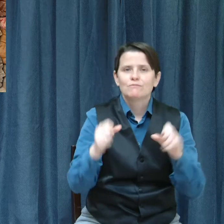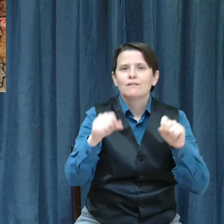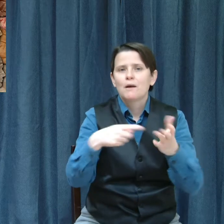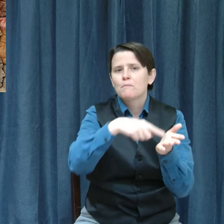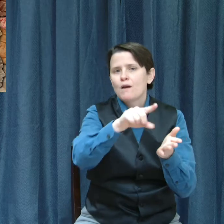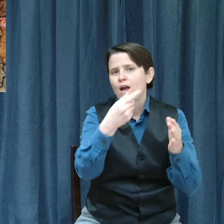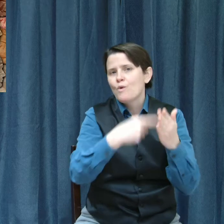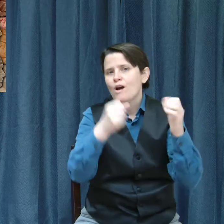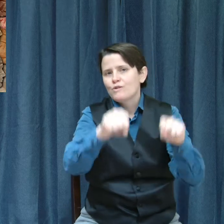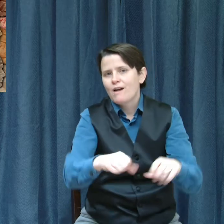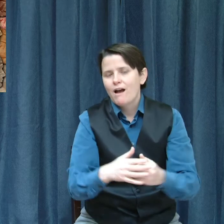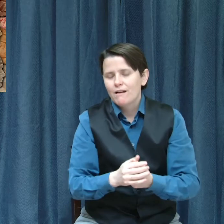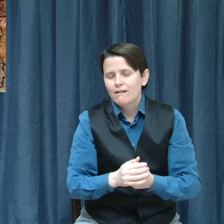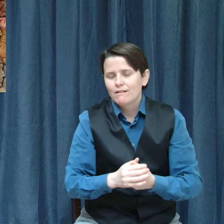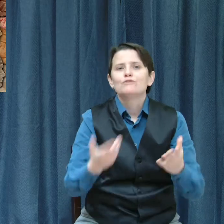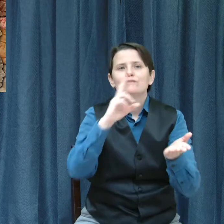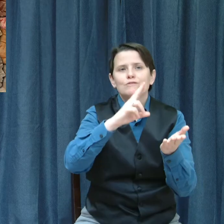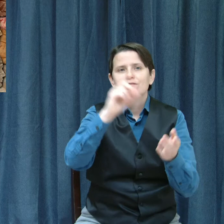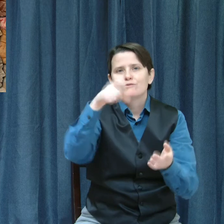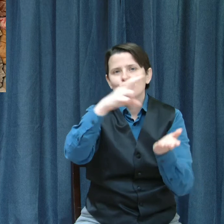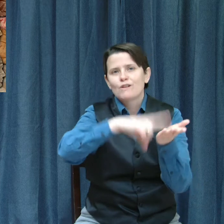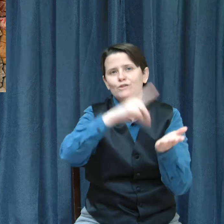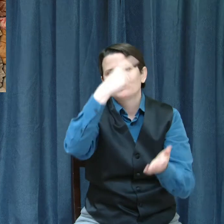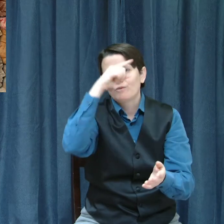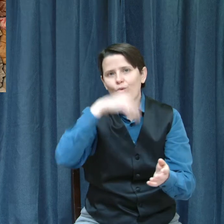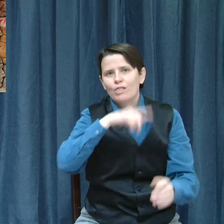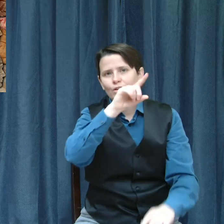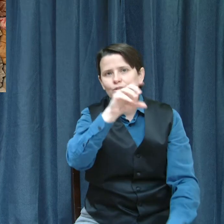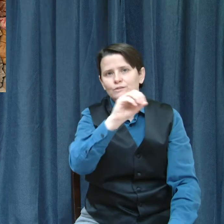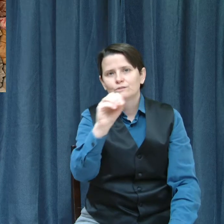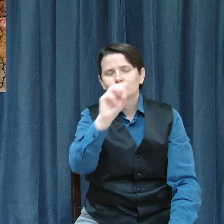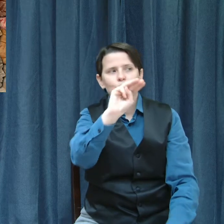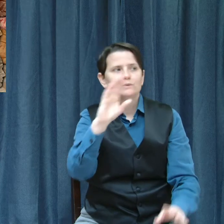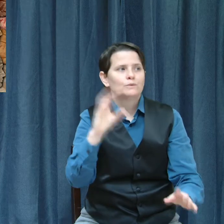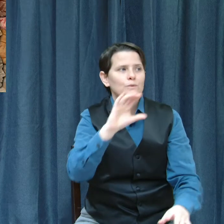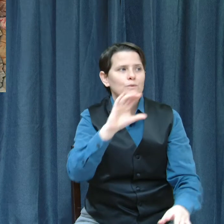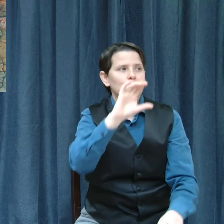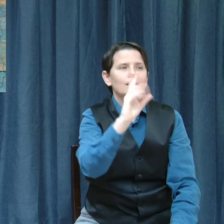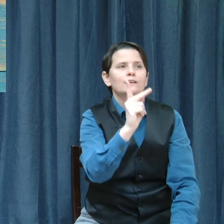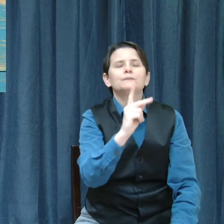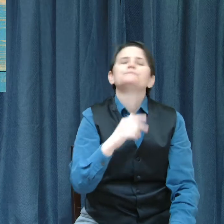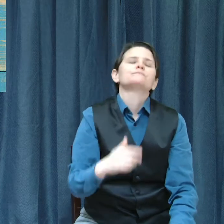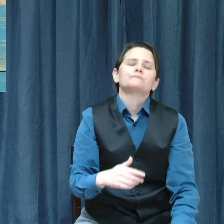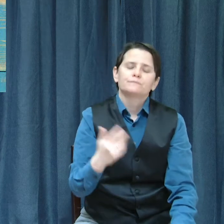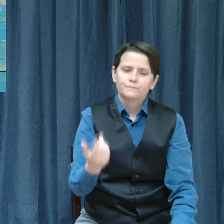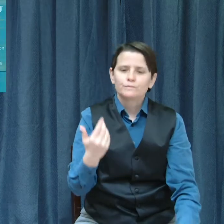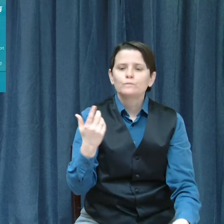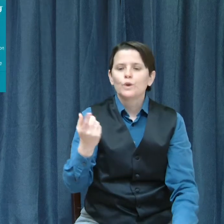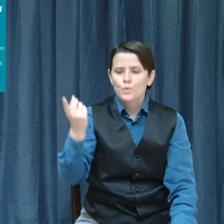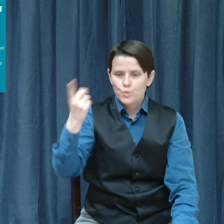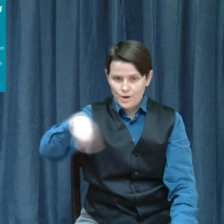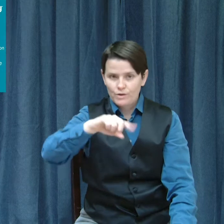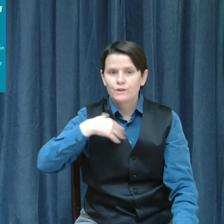You will need to register to get the Zoom link. And then we are going to be doing a Going Deeper, which I'm excited about, so get your